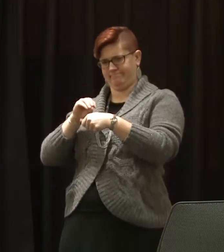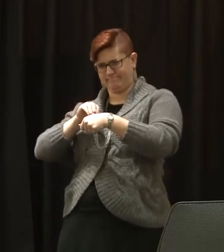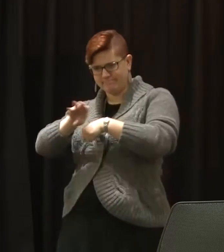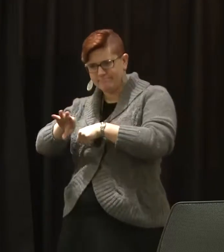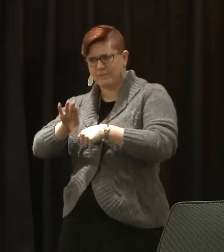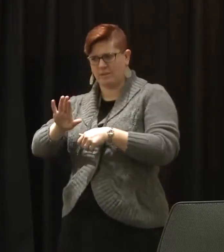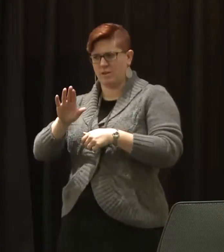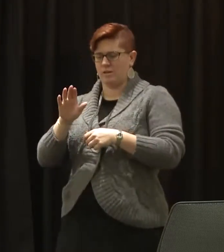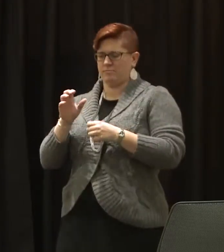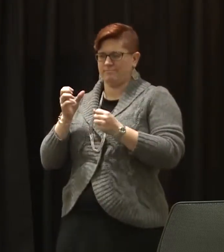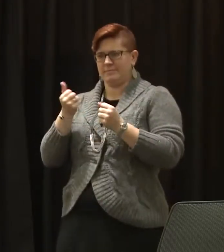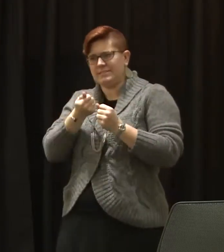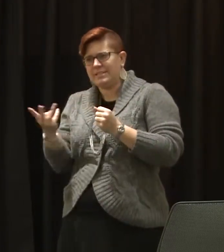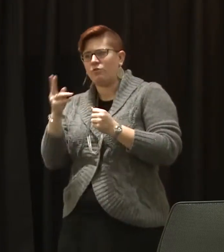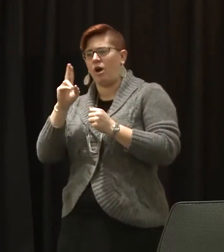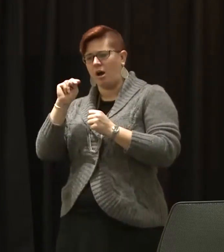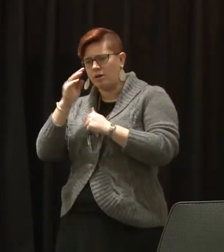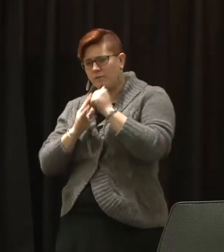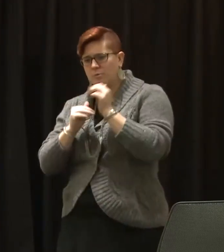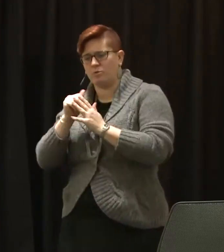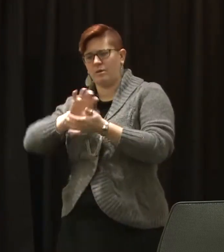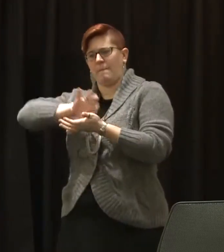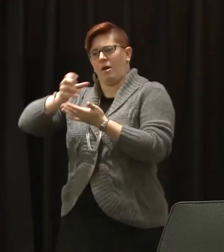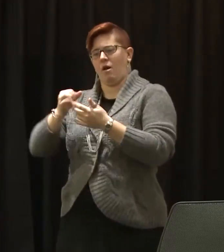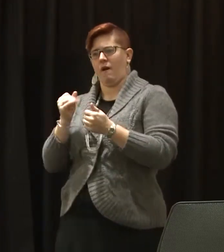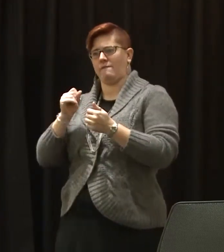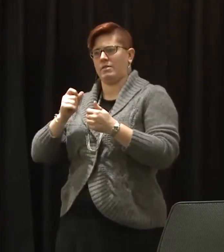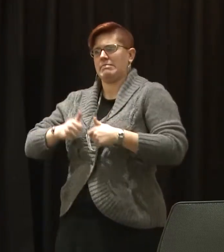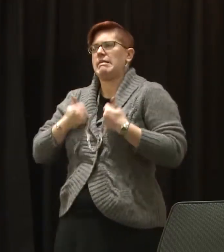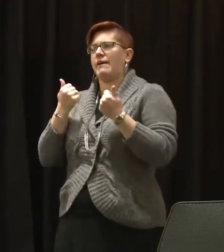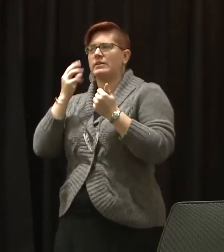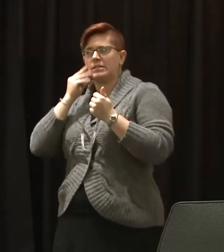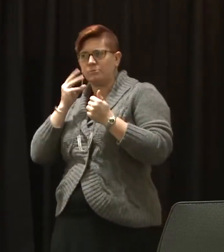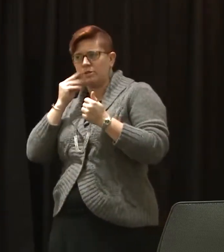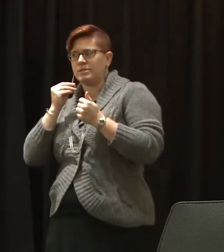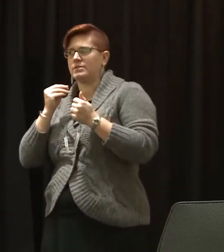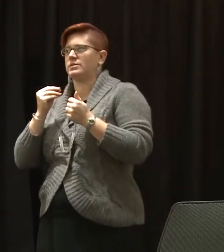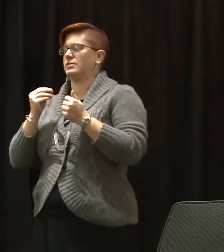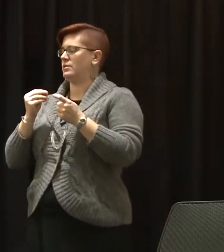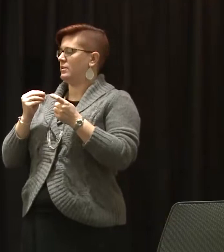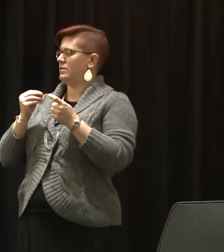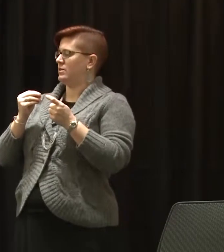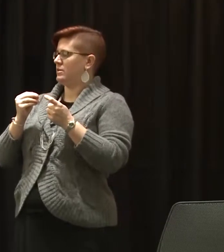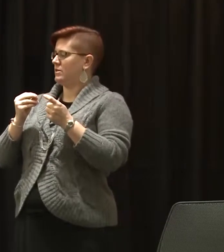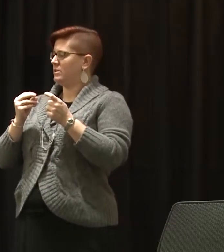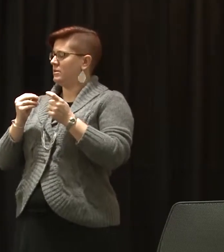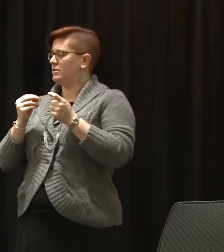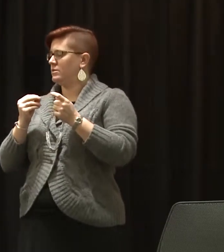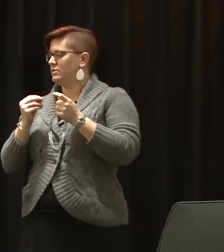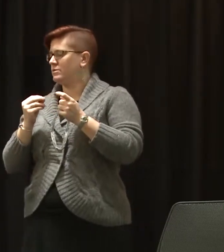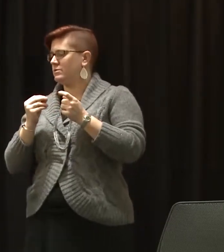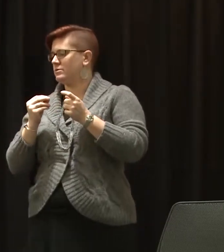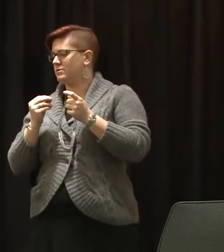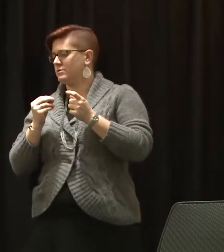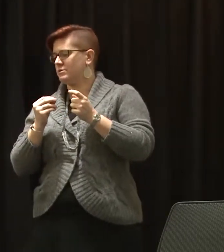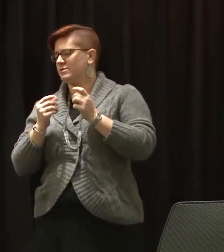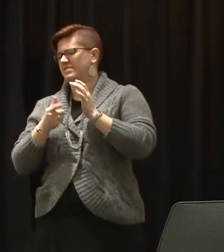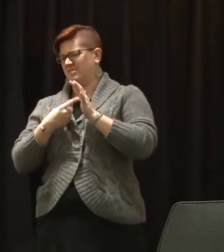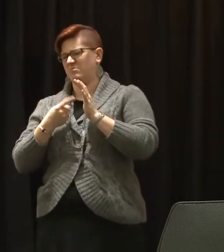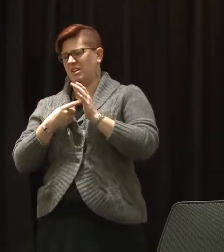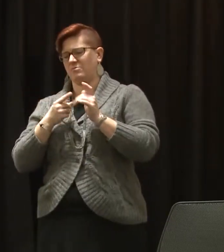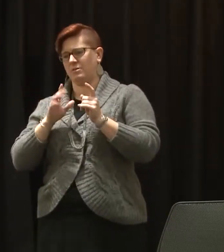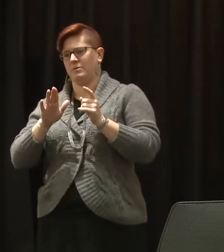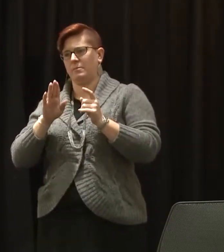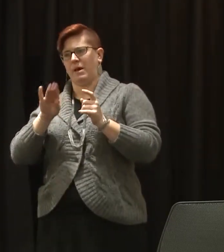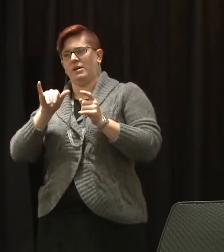life experiences, by our perceptions of ourselves, and sometimes most acutely, by society's